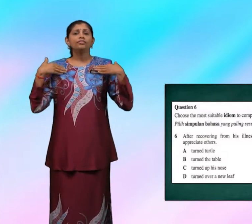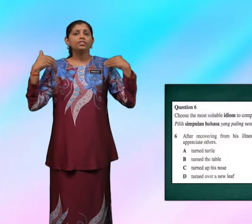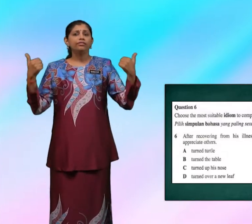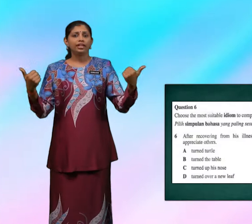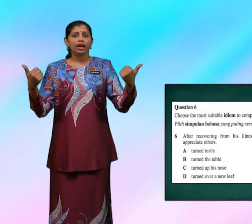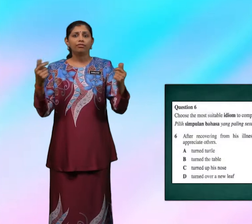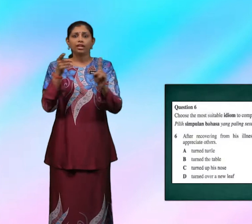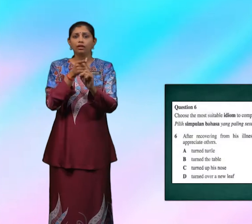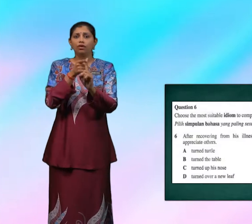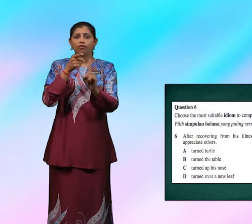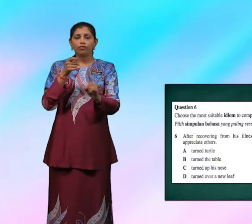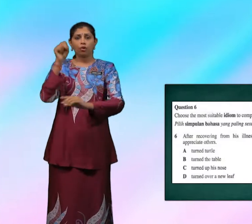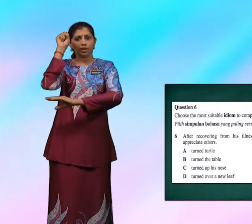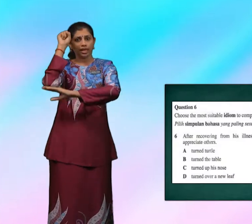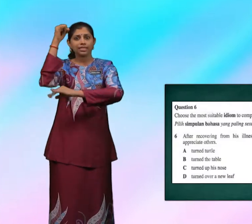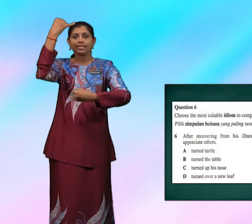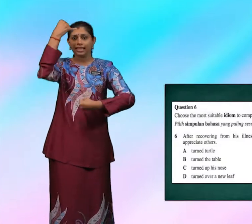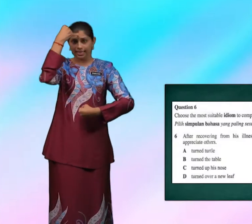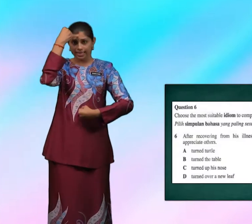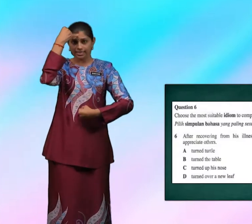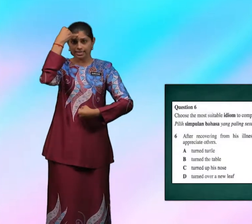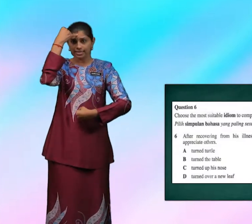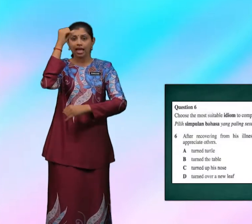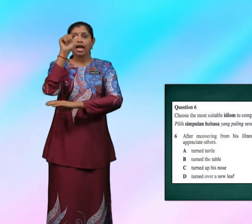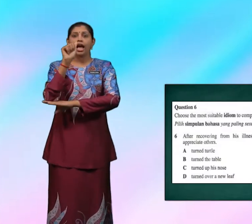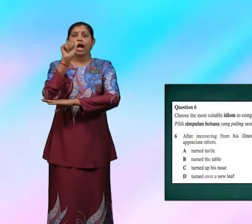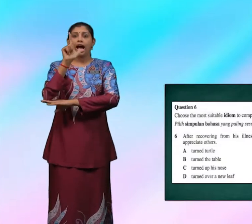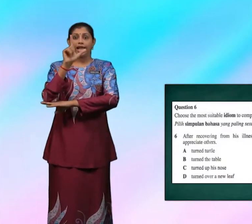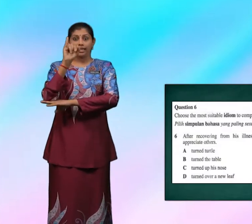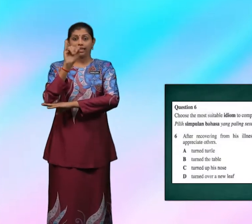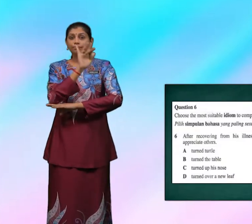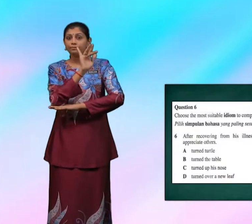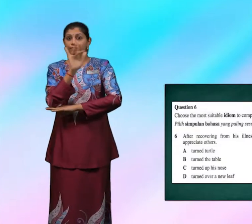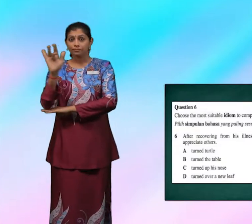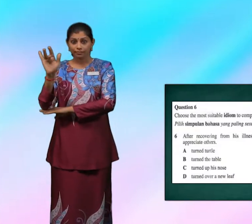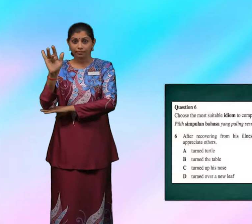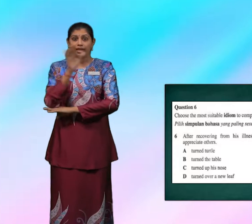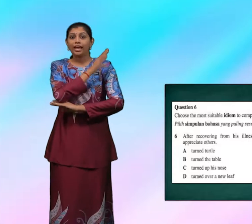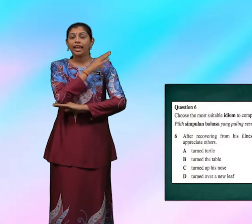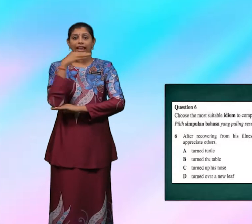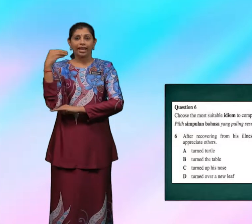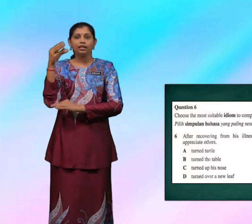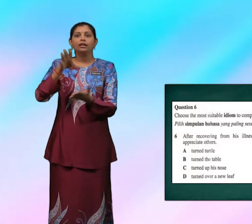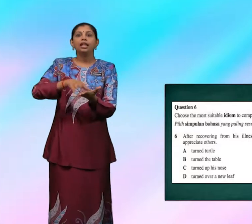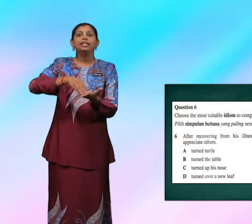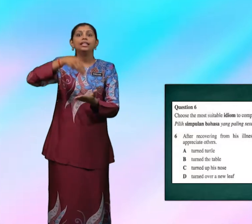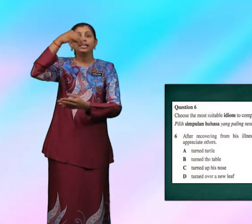After recovering from his illness, Ali and